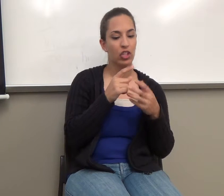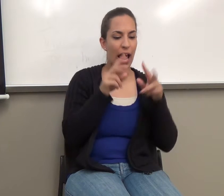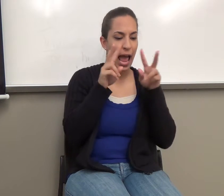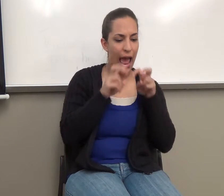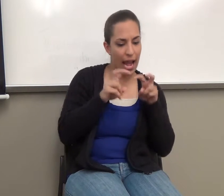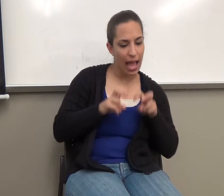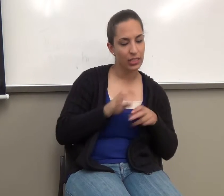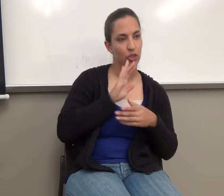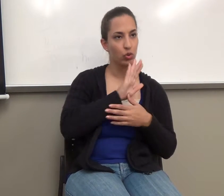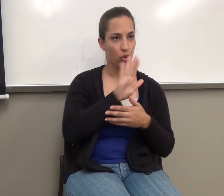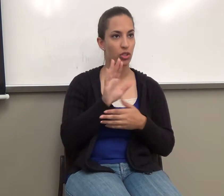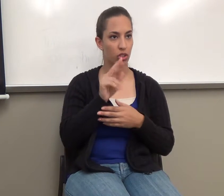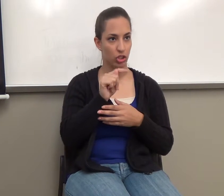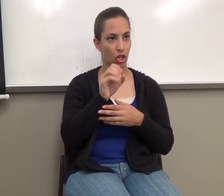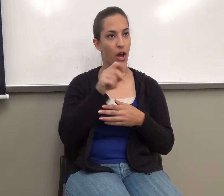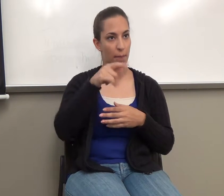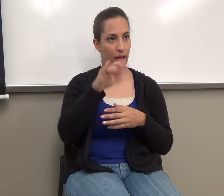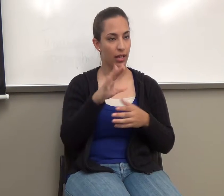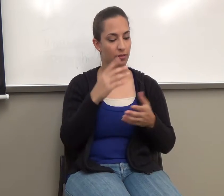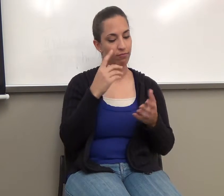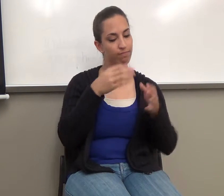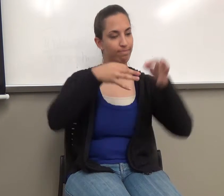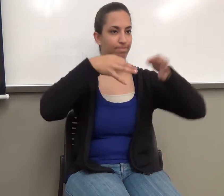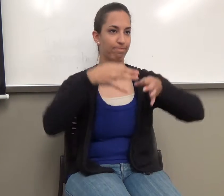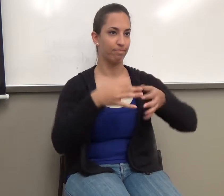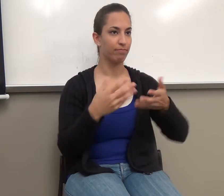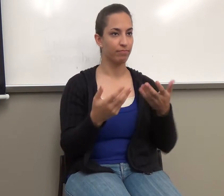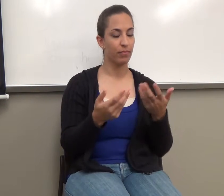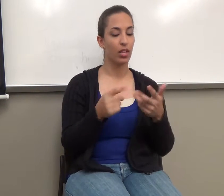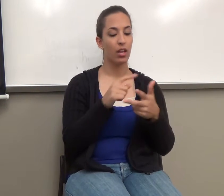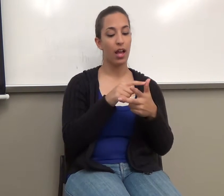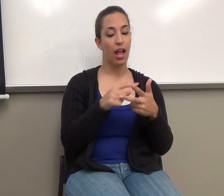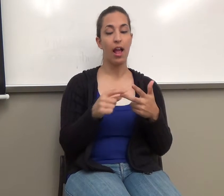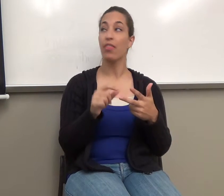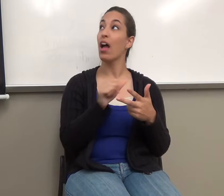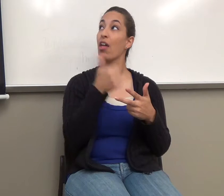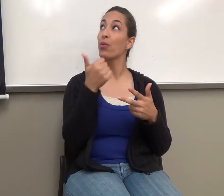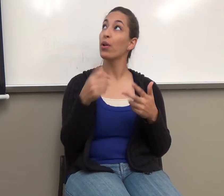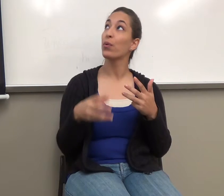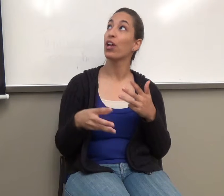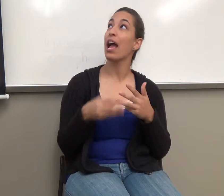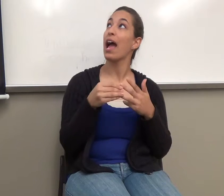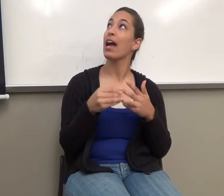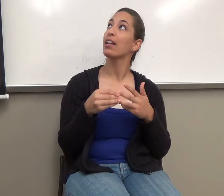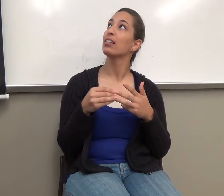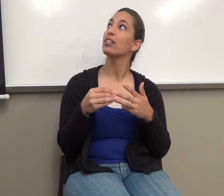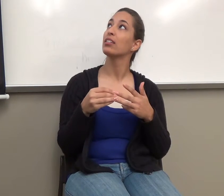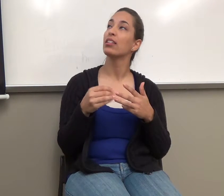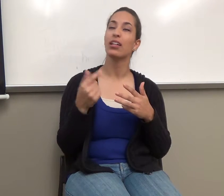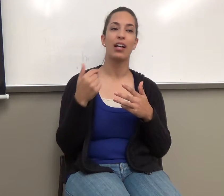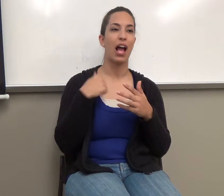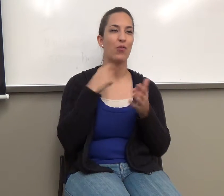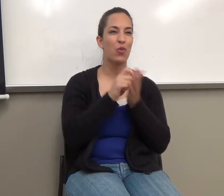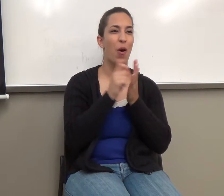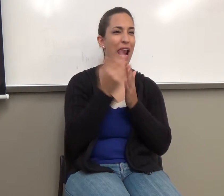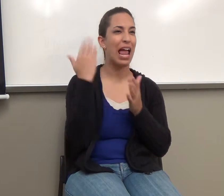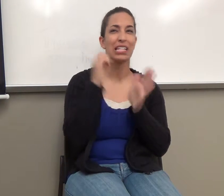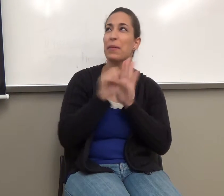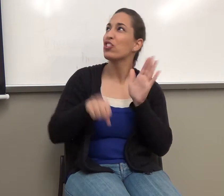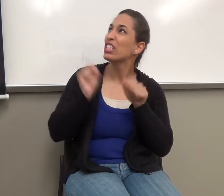topic. The other one we're going to add down here, and I wrote this in the last semester, can everyone read what that says?